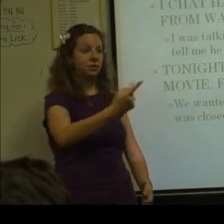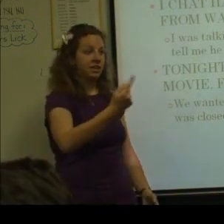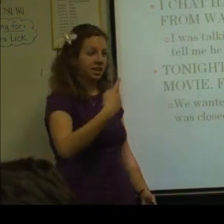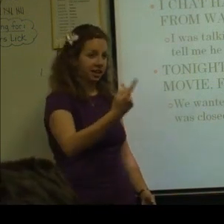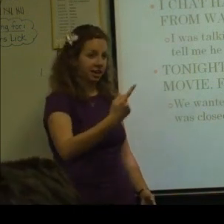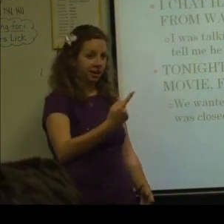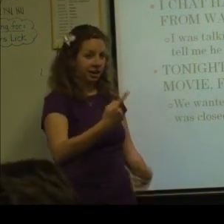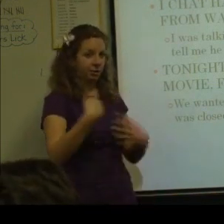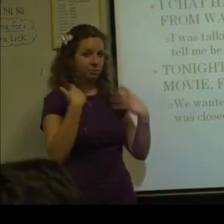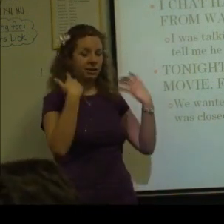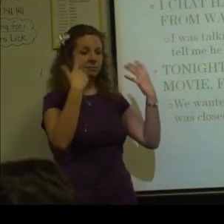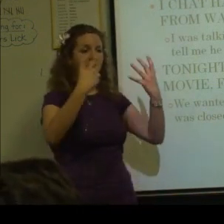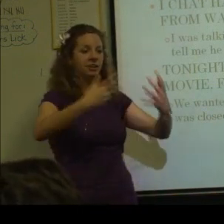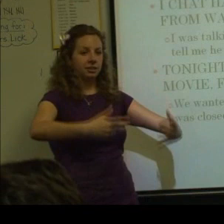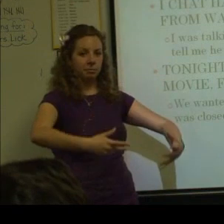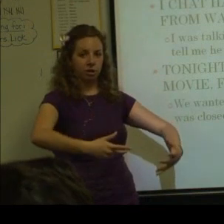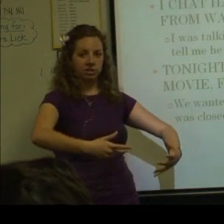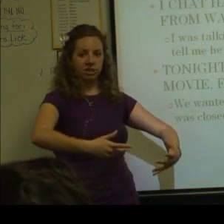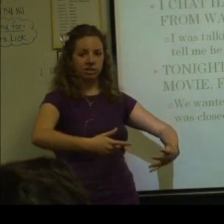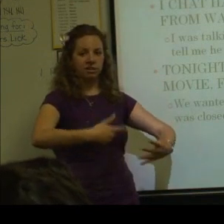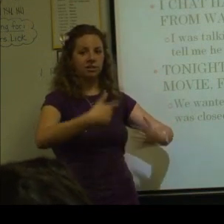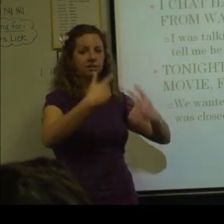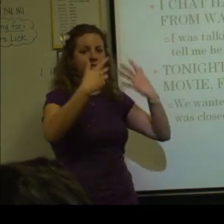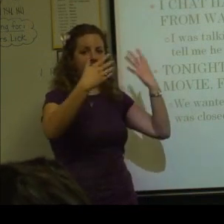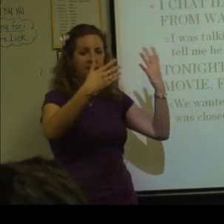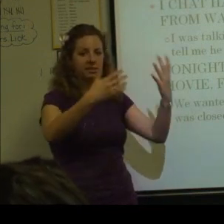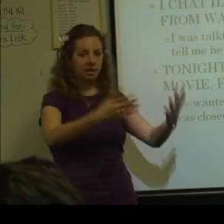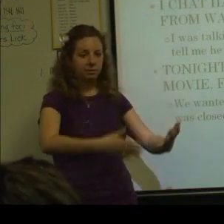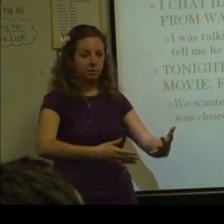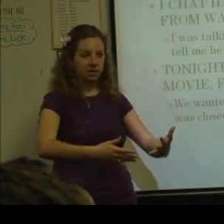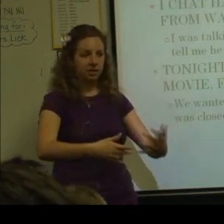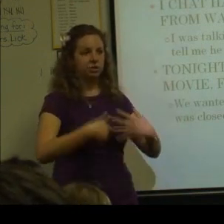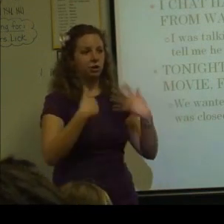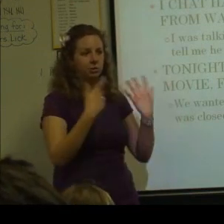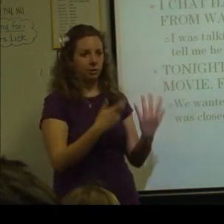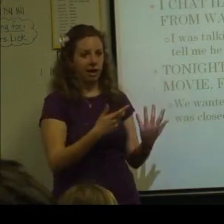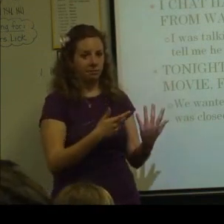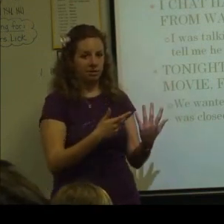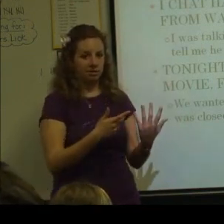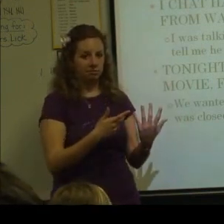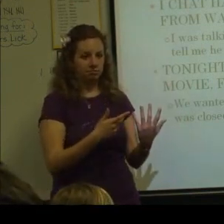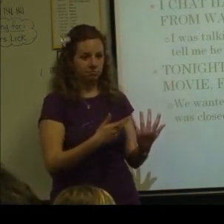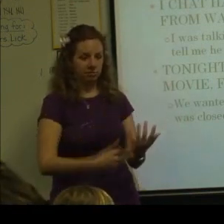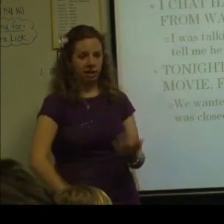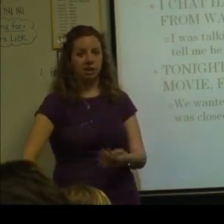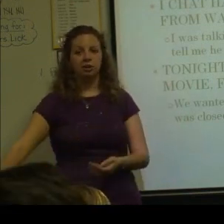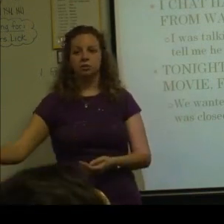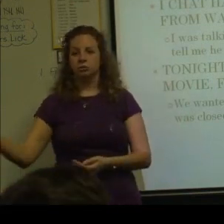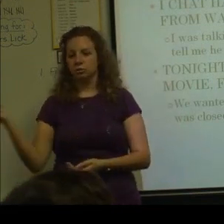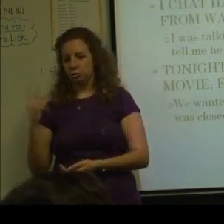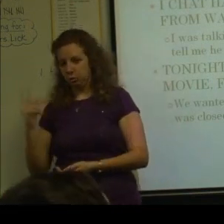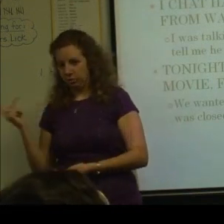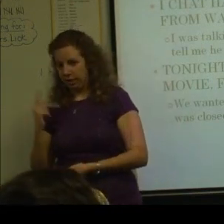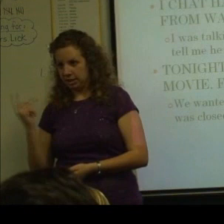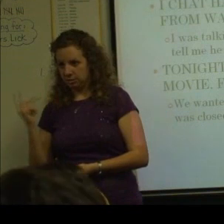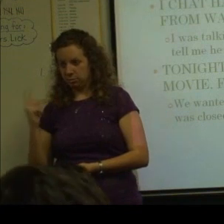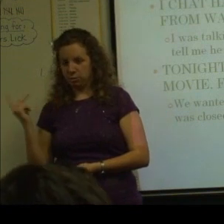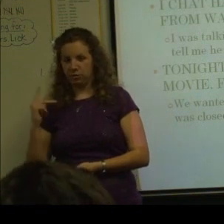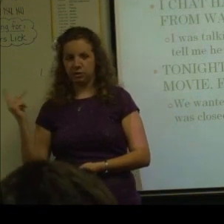it here, it would mean I'm telling the person that I was planning to go with what happened. Okay, so the two of us would be over to